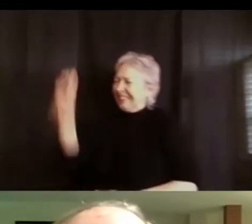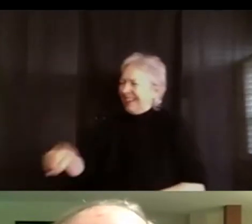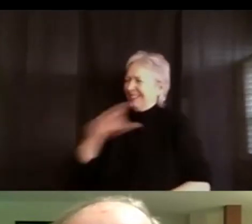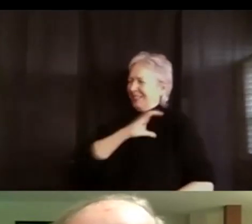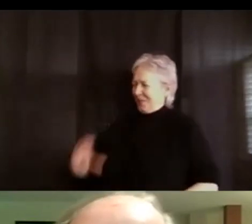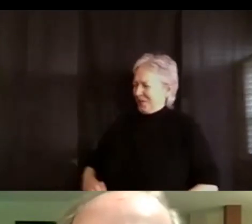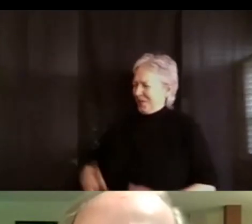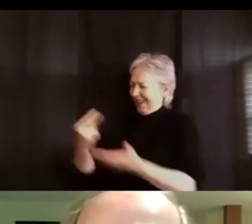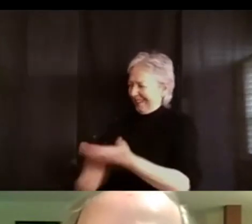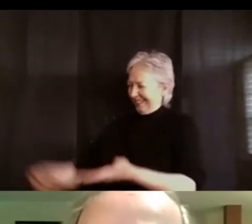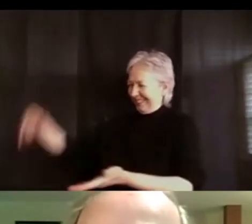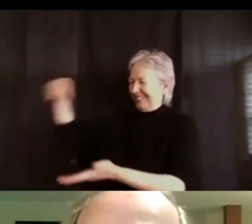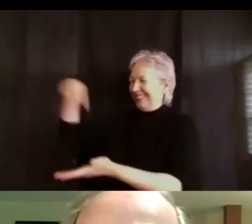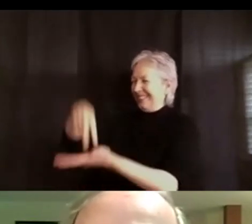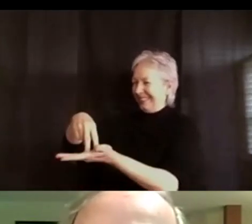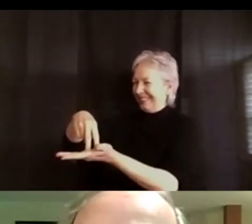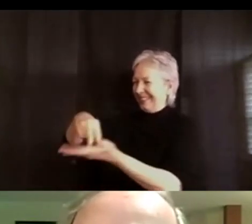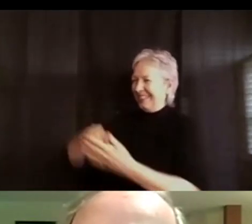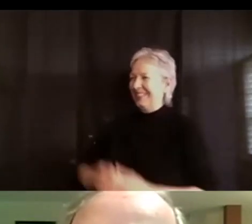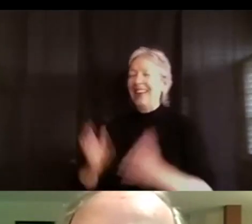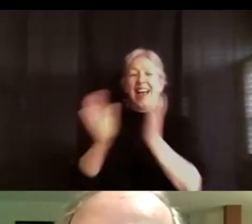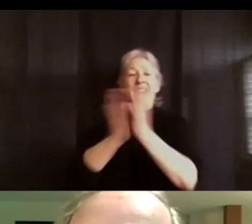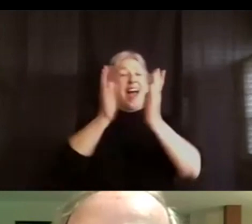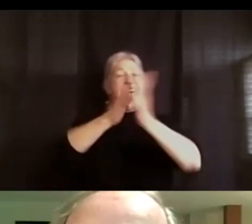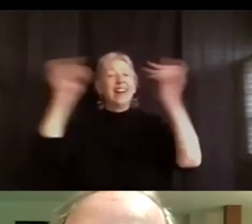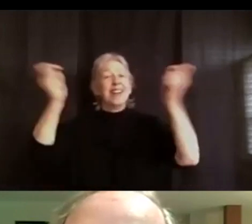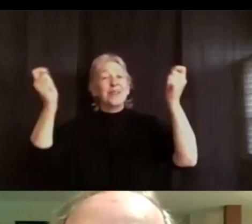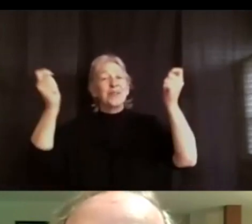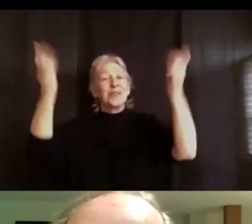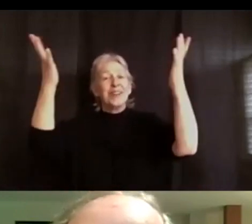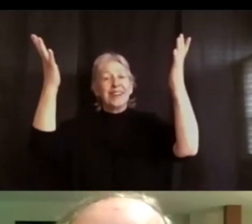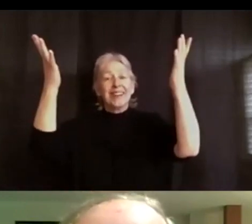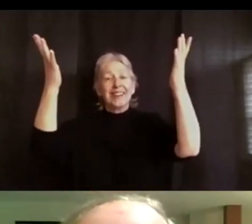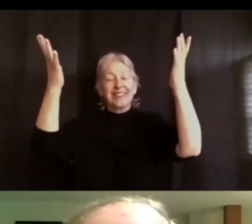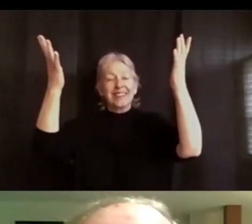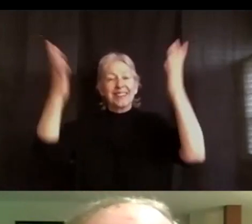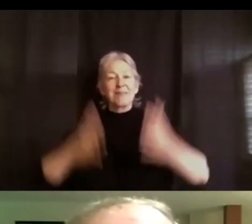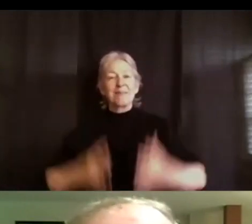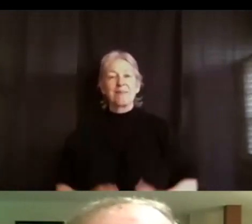Christ is risen indeed. Alleluia.